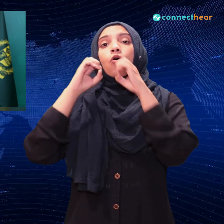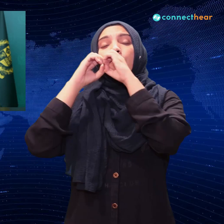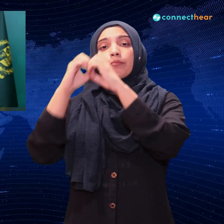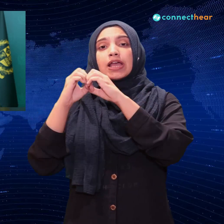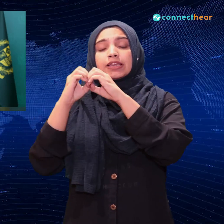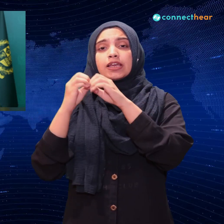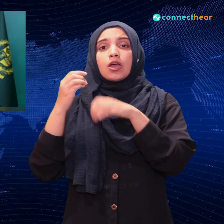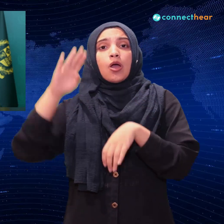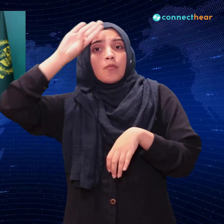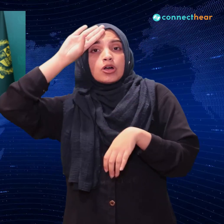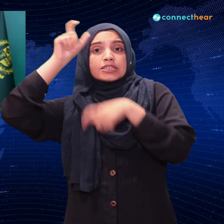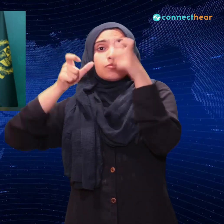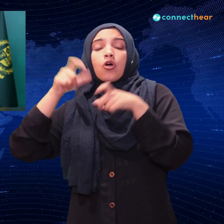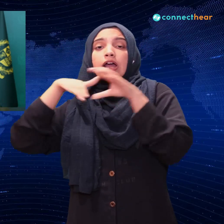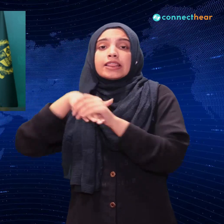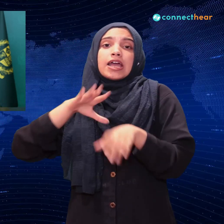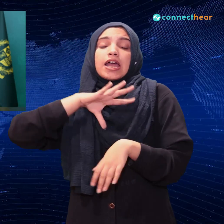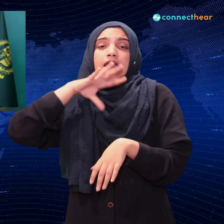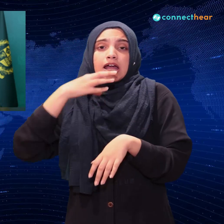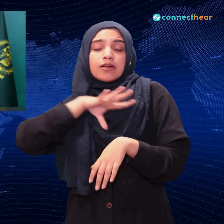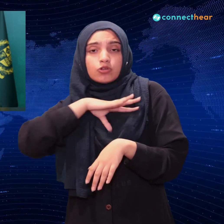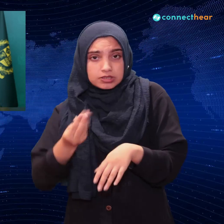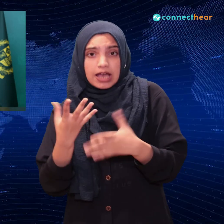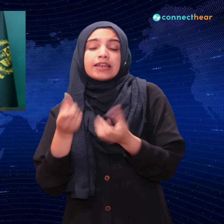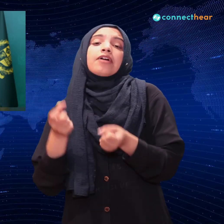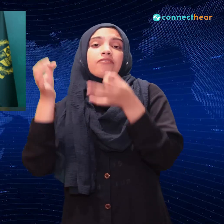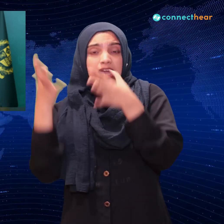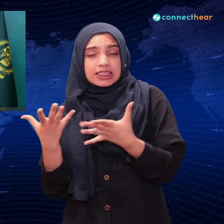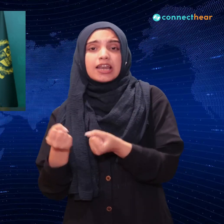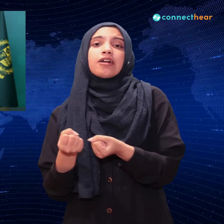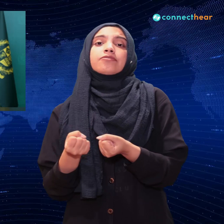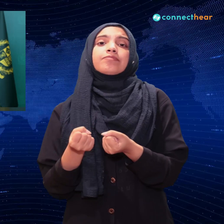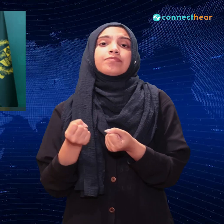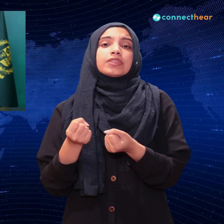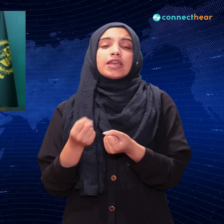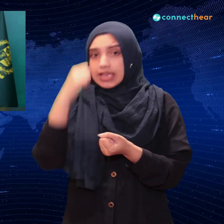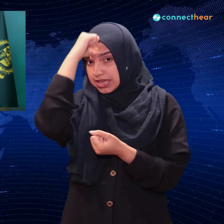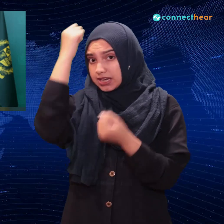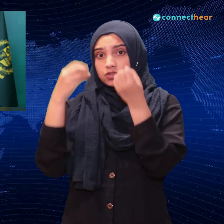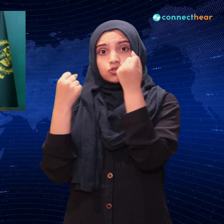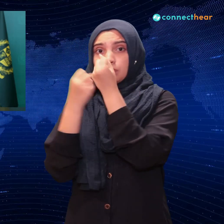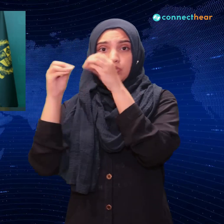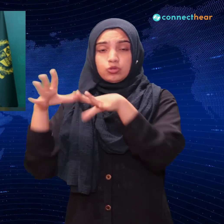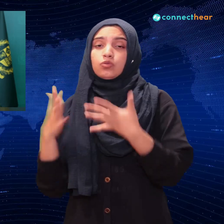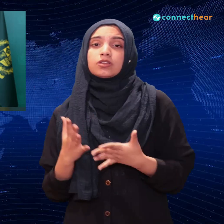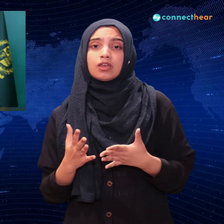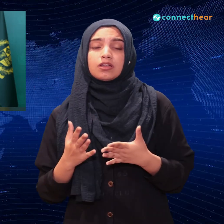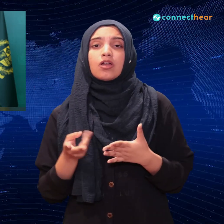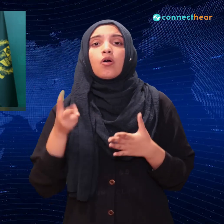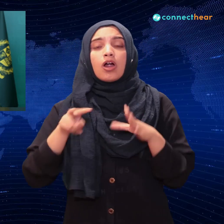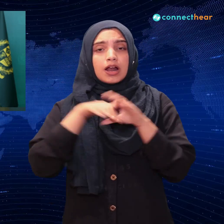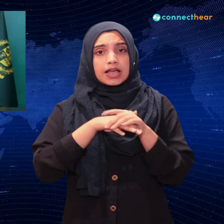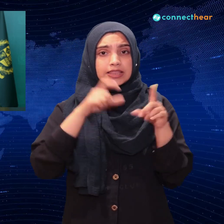community. Mob lynching by cow vigilantes, frequent pogroms such as the one in New